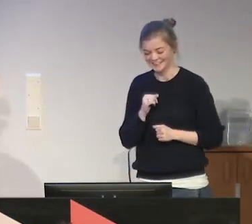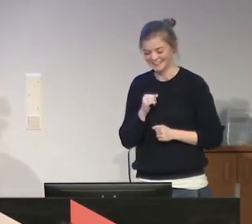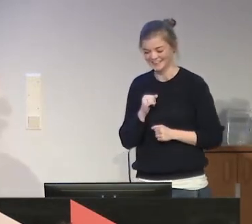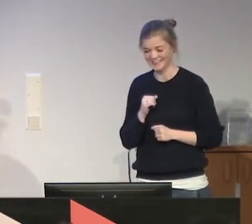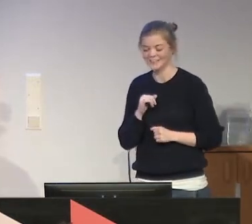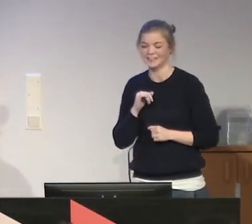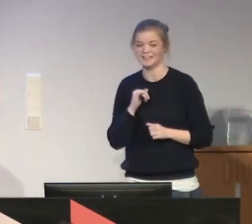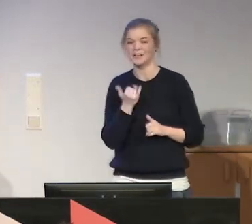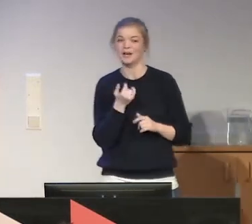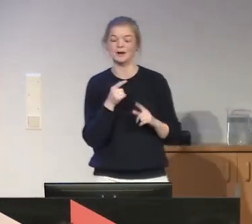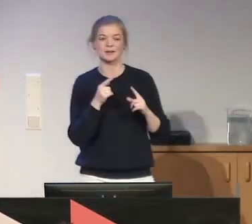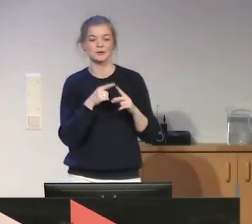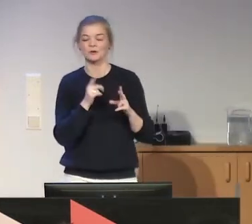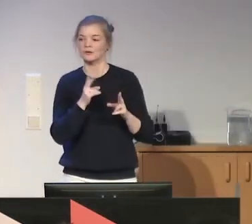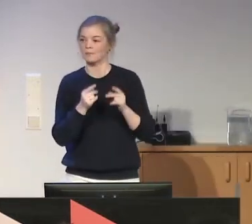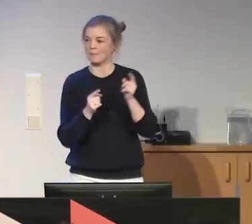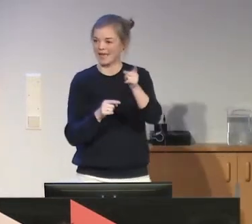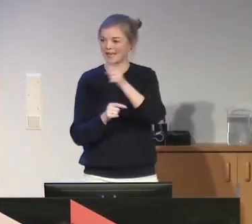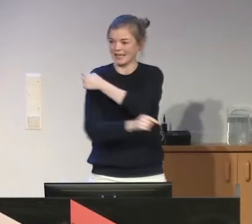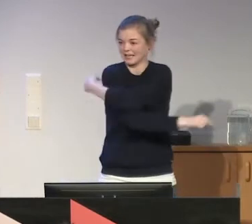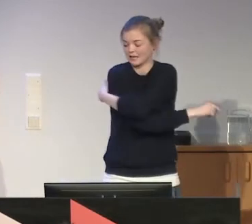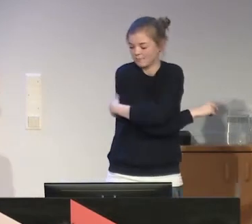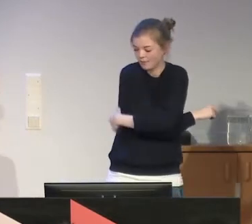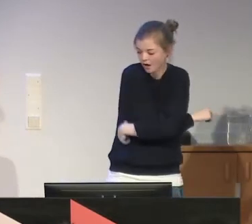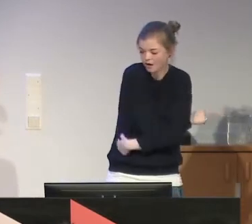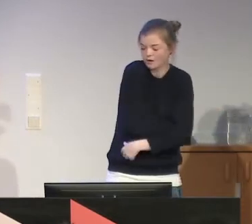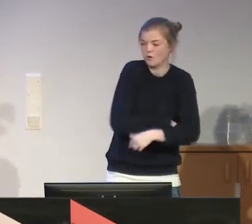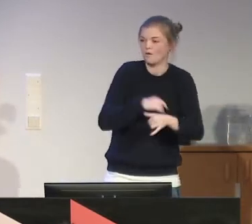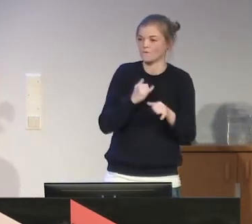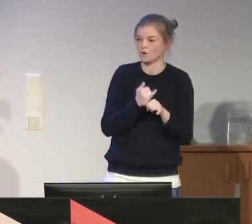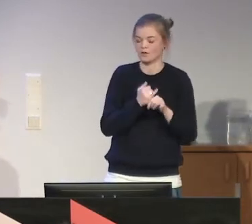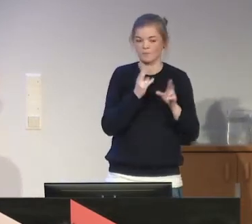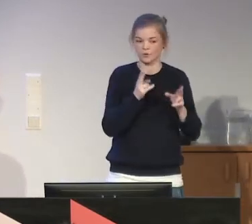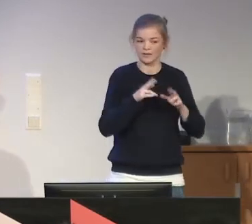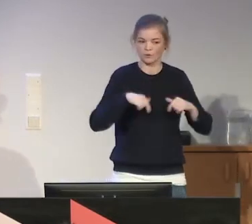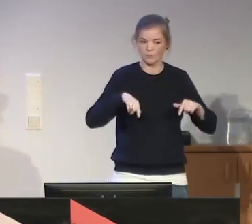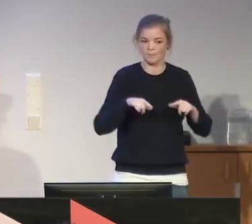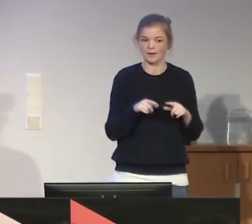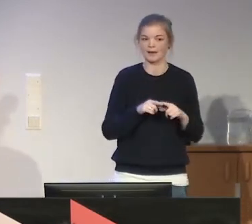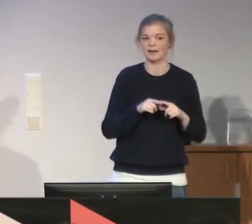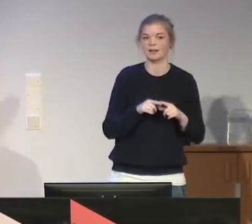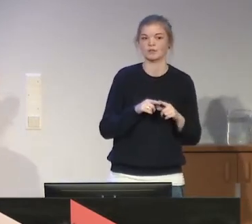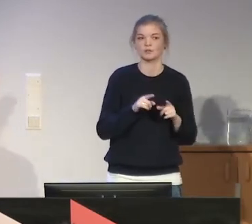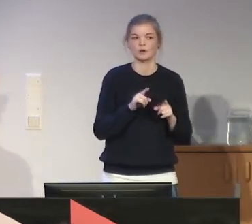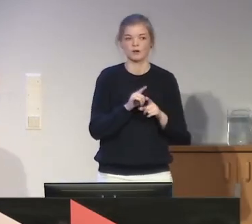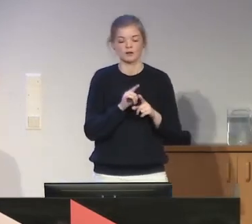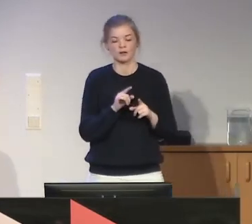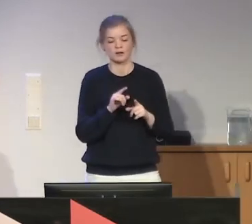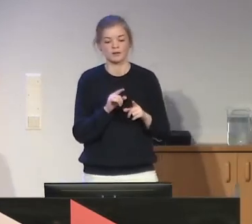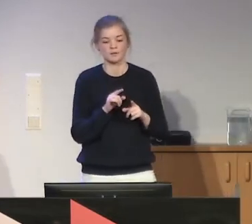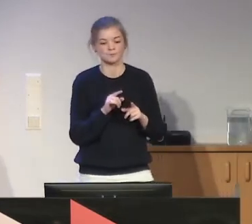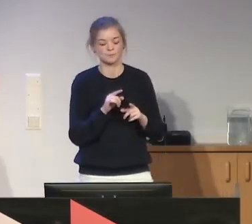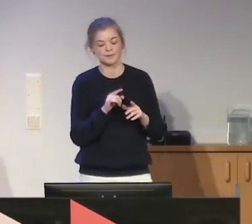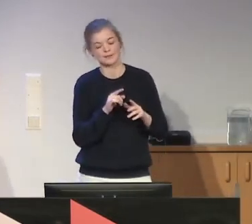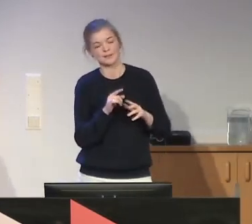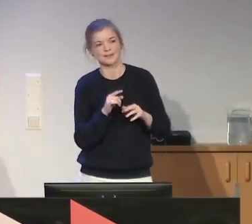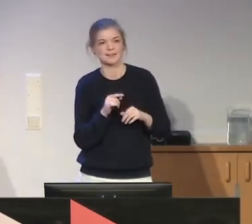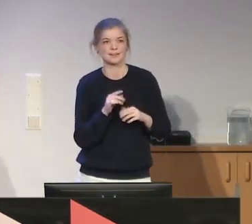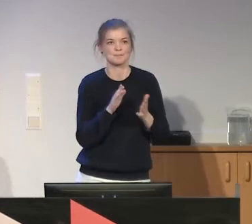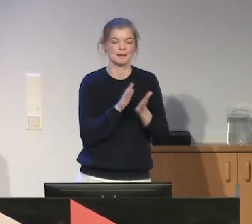everything. Yeah, and that... the way he was pointing at his back and...